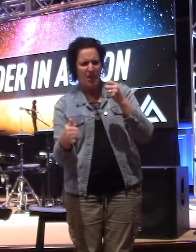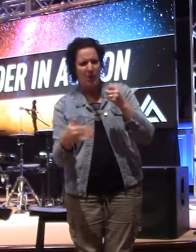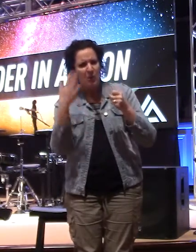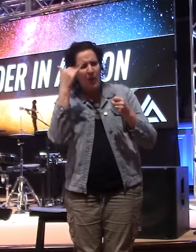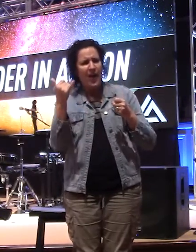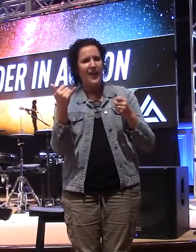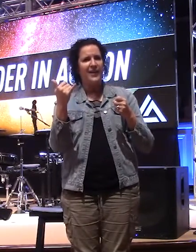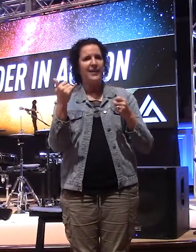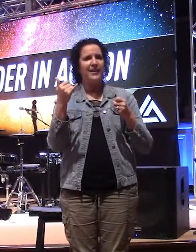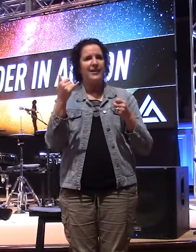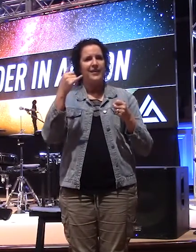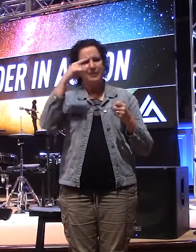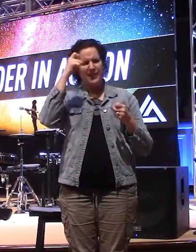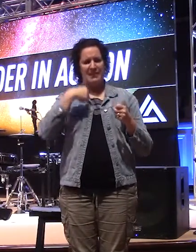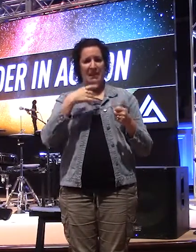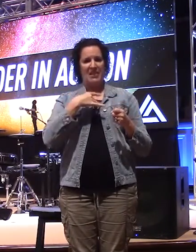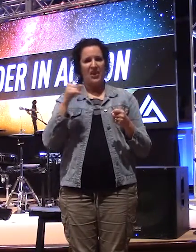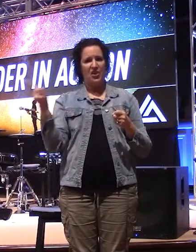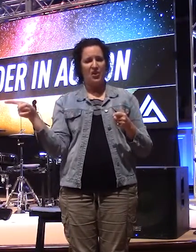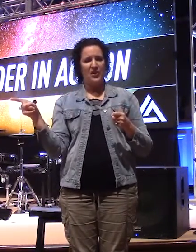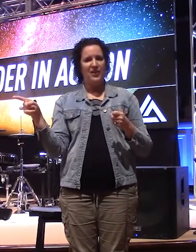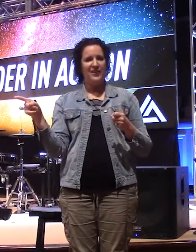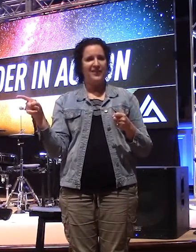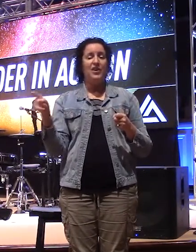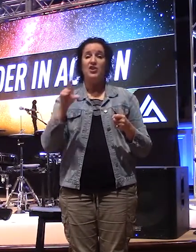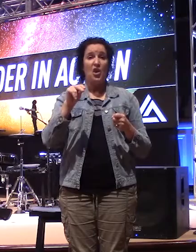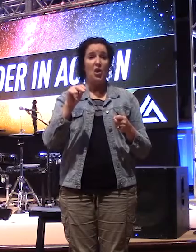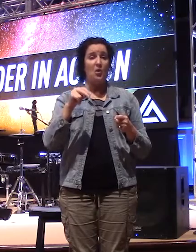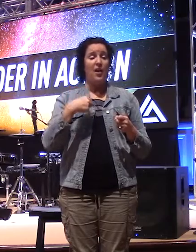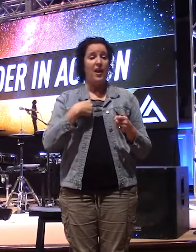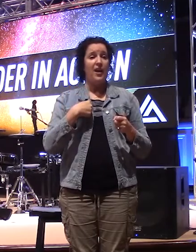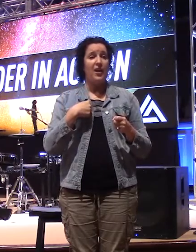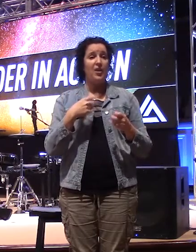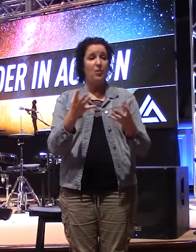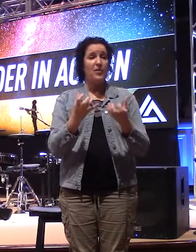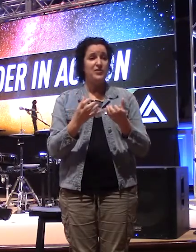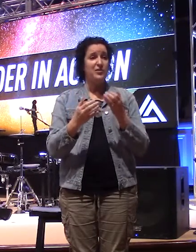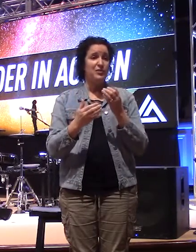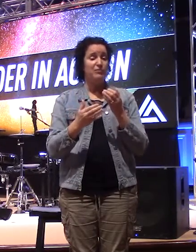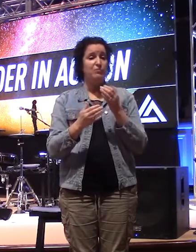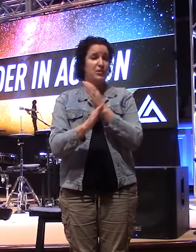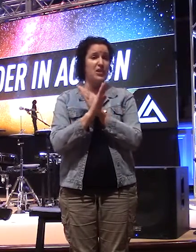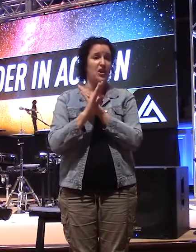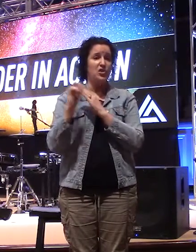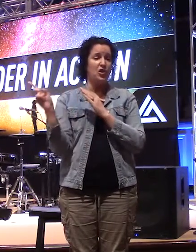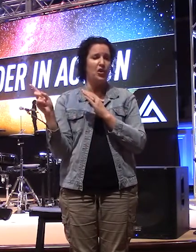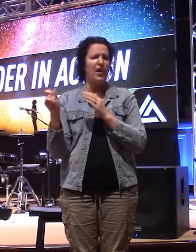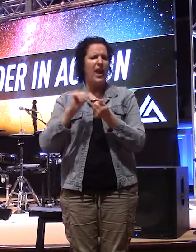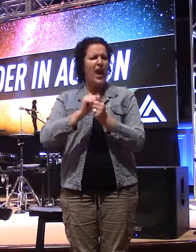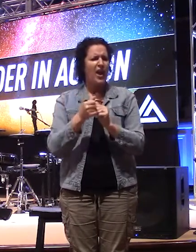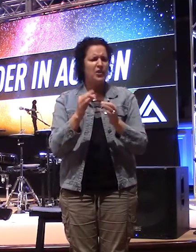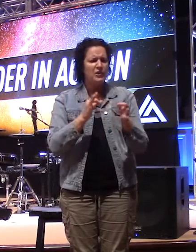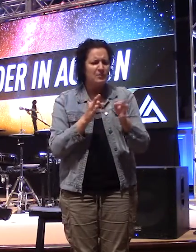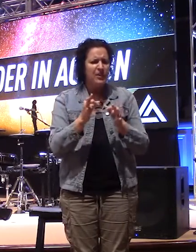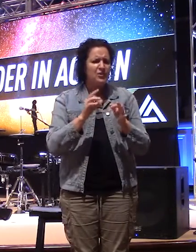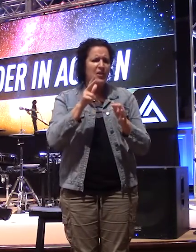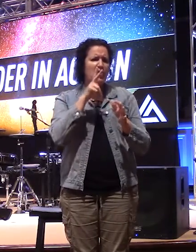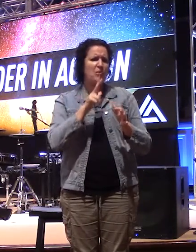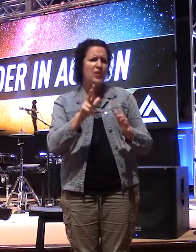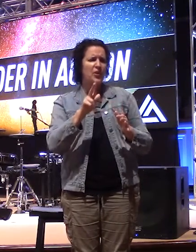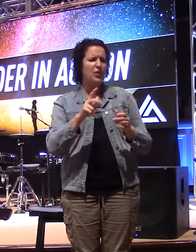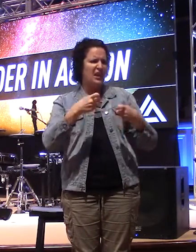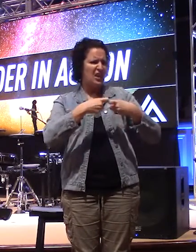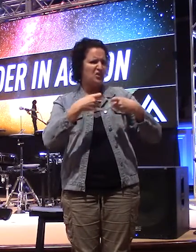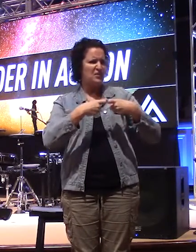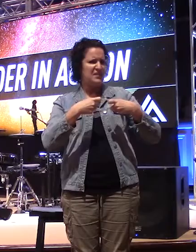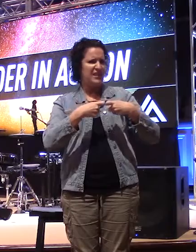Why? Because I don't like her. I don't want her to be some crispy critter. I love the way she was. But how do you explain to a three-year-old